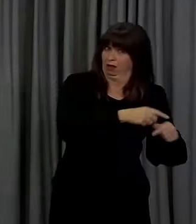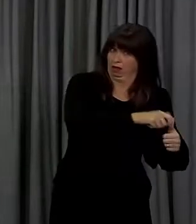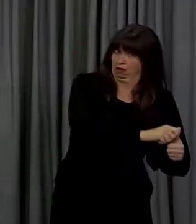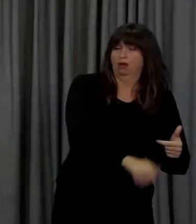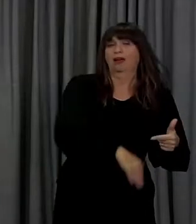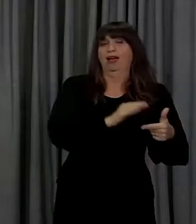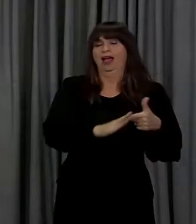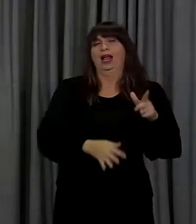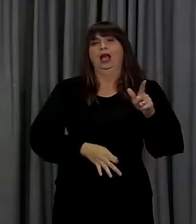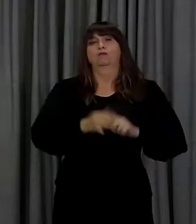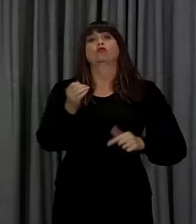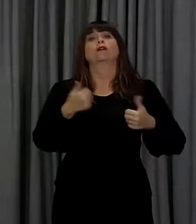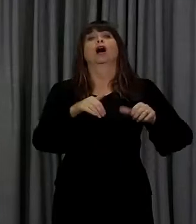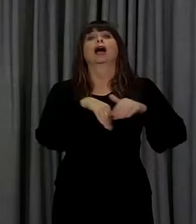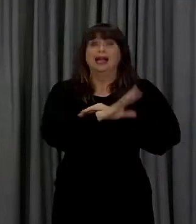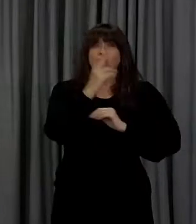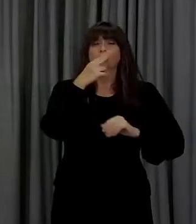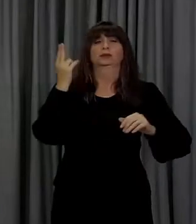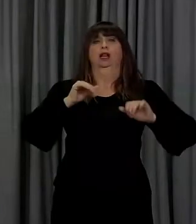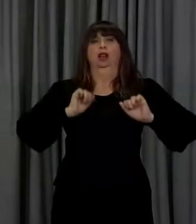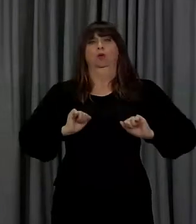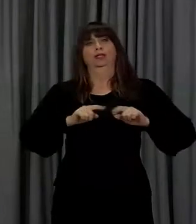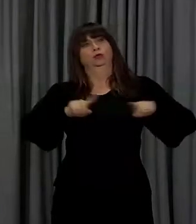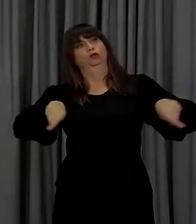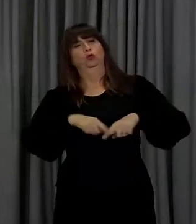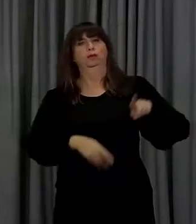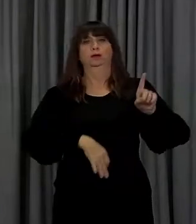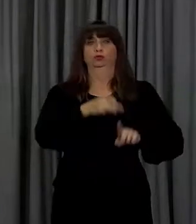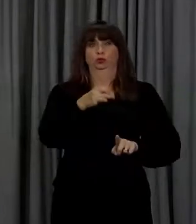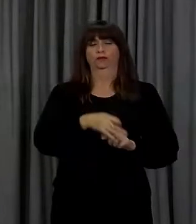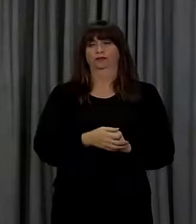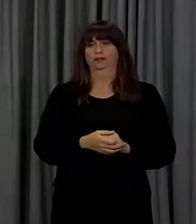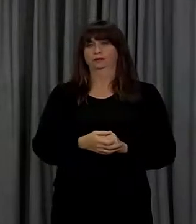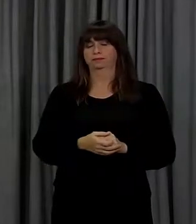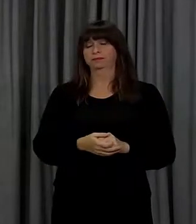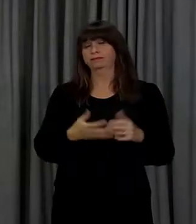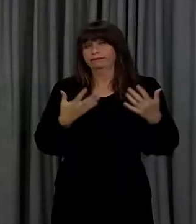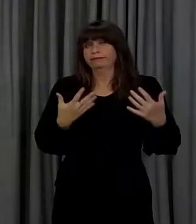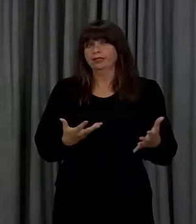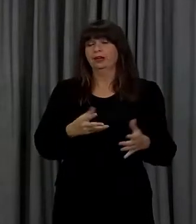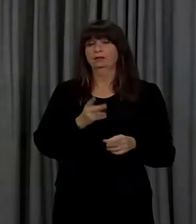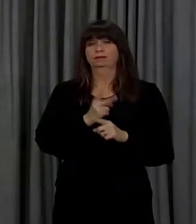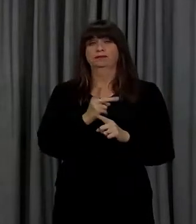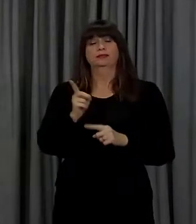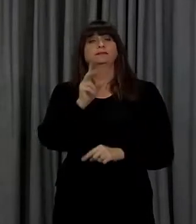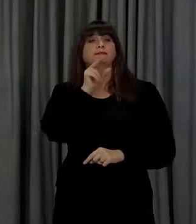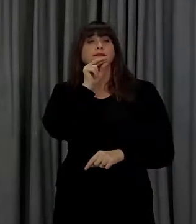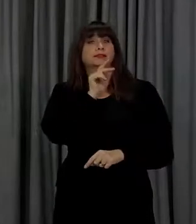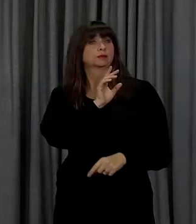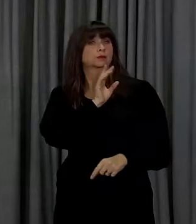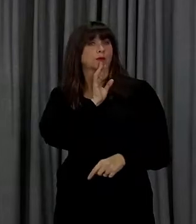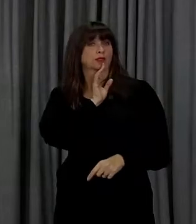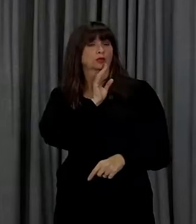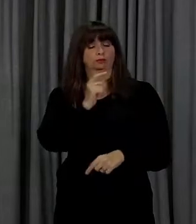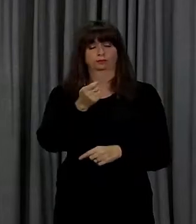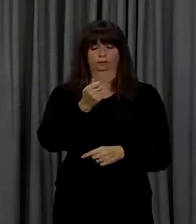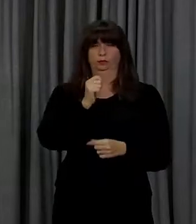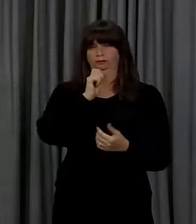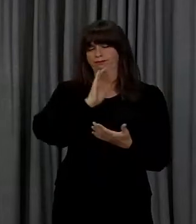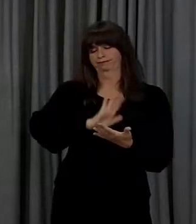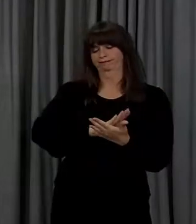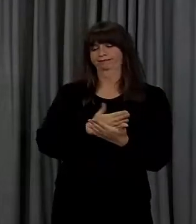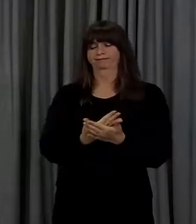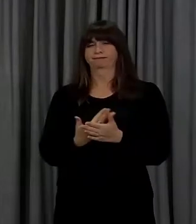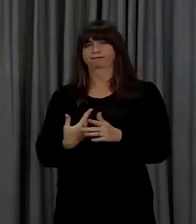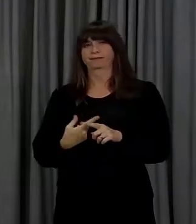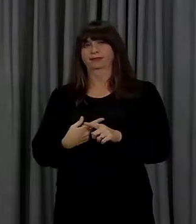winter. Yn anffodus, nid fyrysau ag afiechydon yn unig fydd yn cael effaith ar ein iechyd dros y